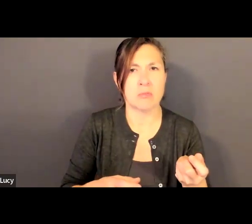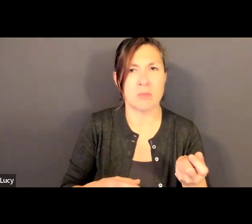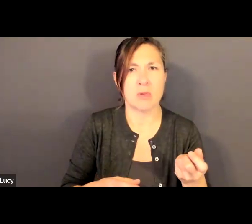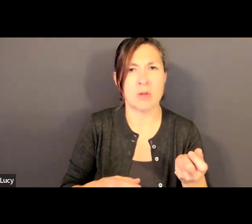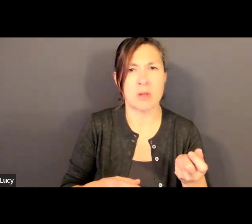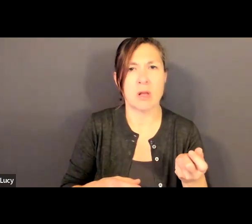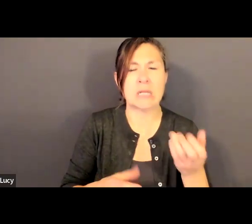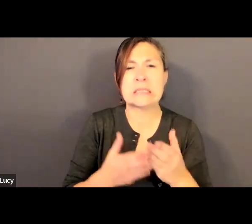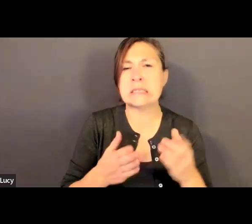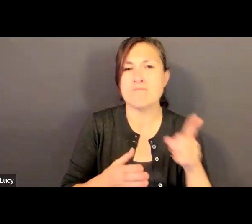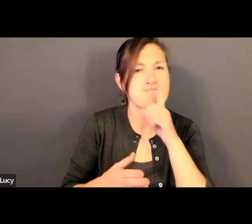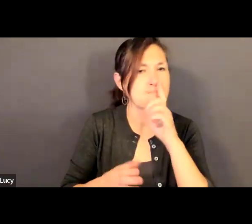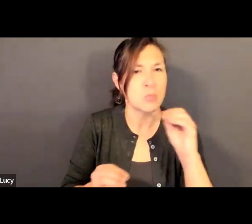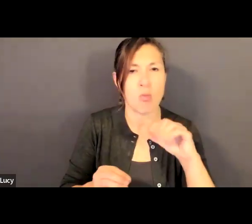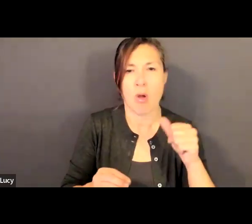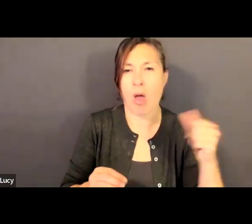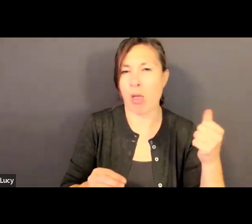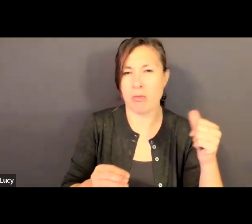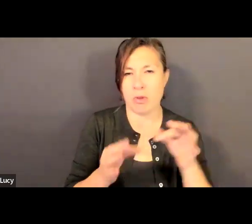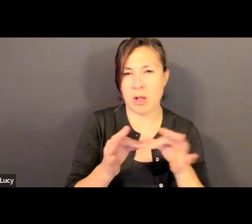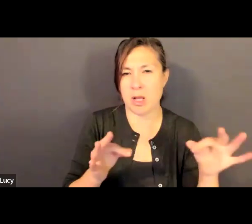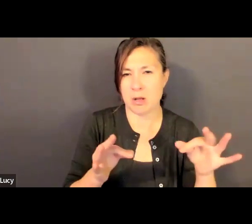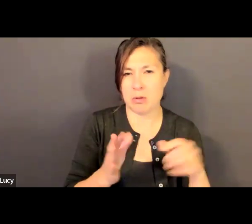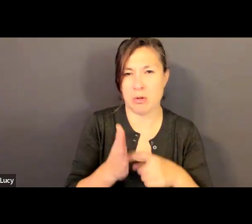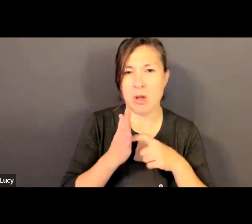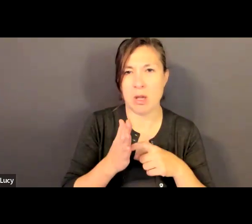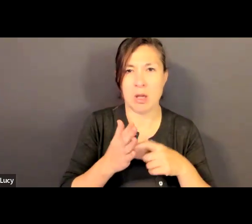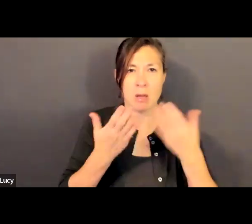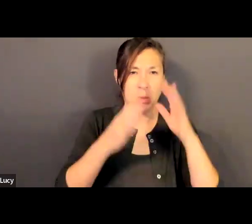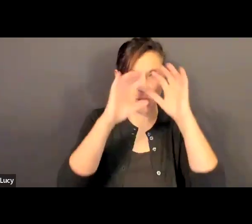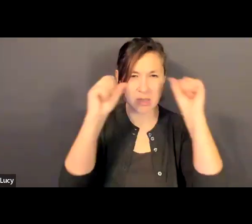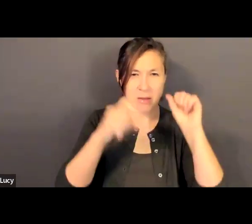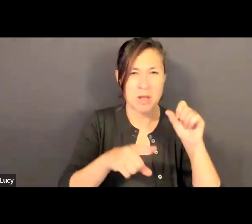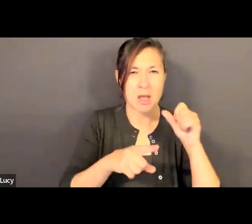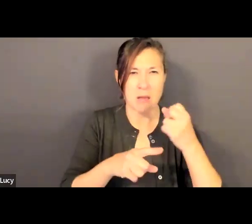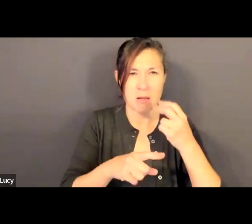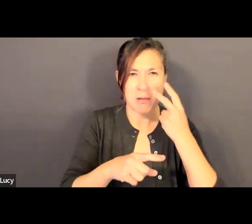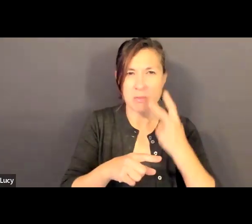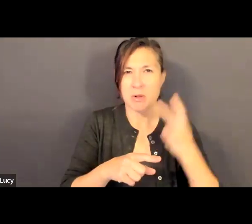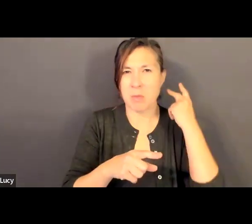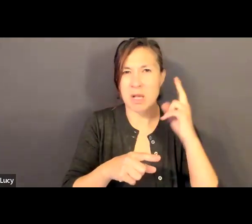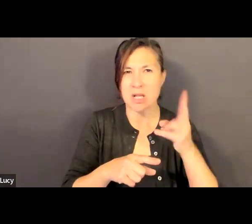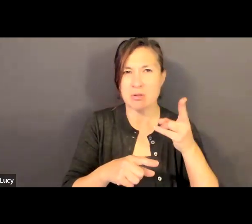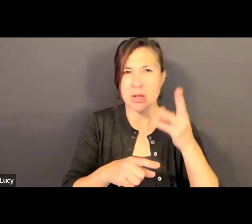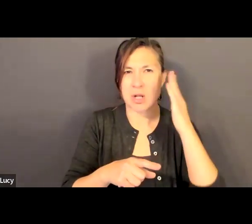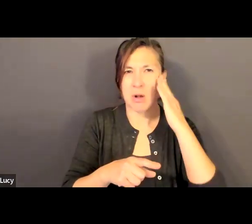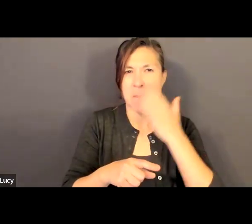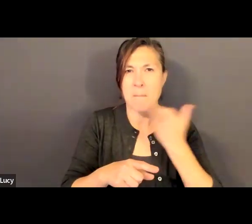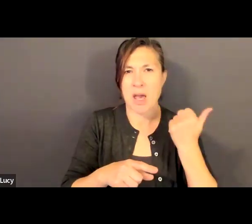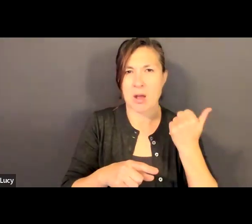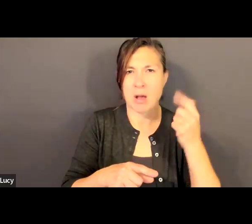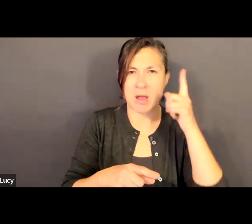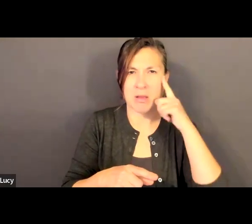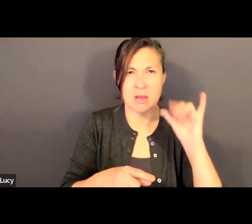space. That is, and the superintendent might have a little bit better history of this, because I think this was sort of a pilot